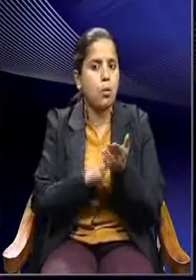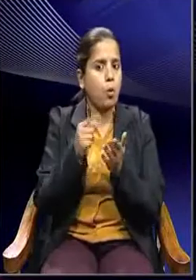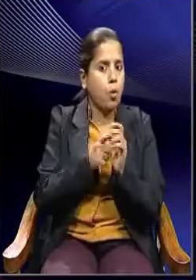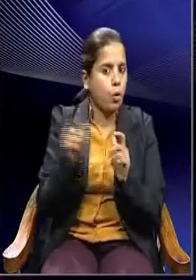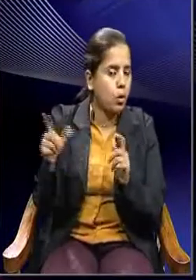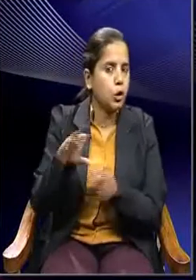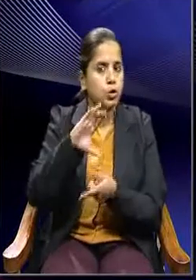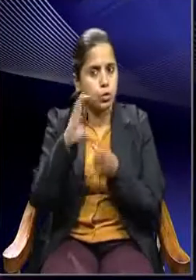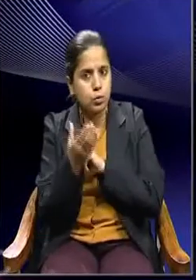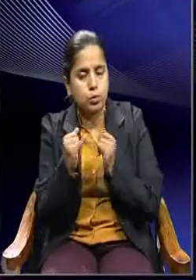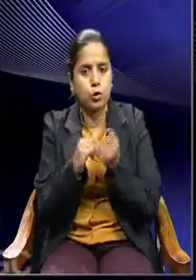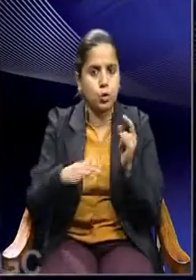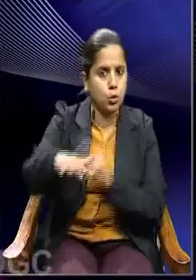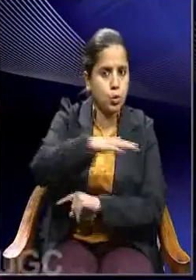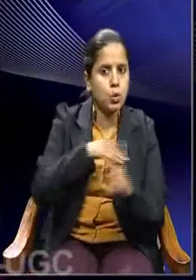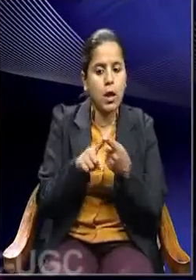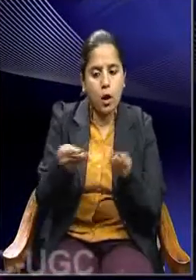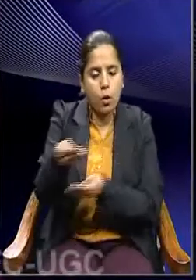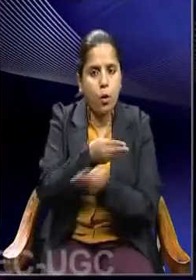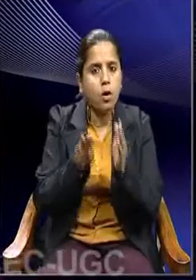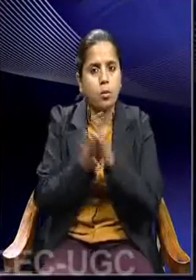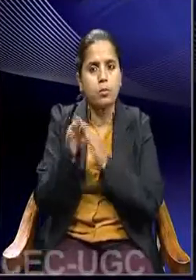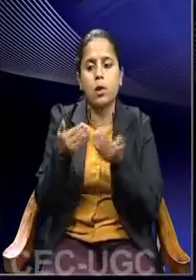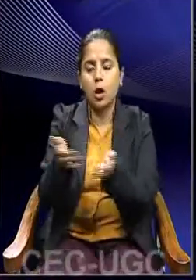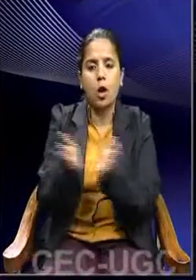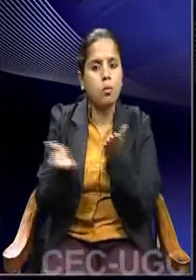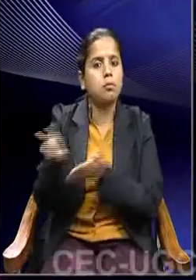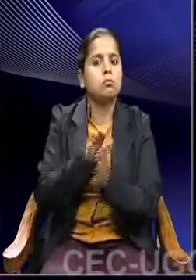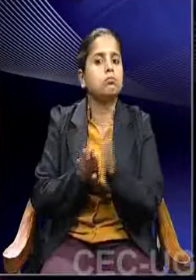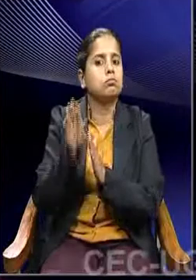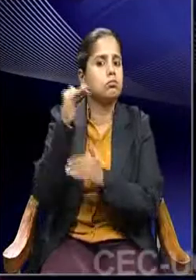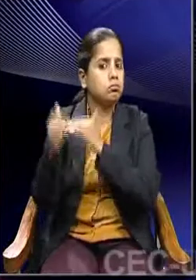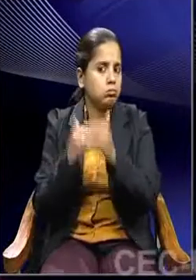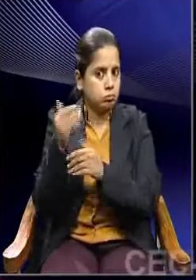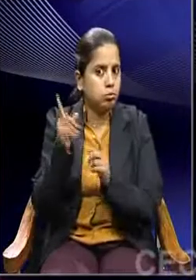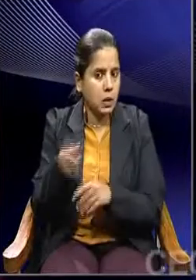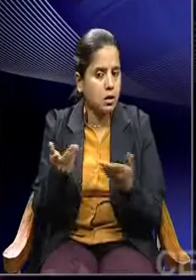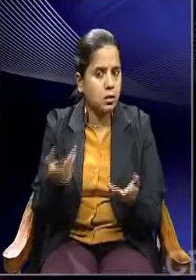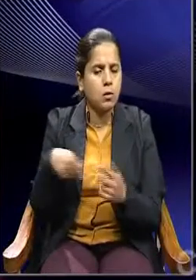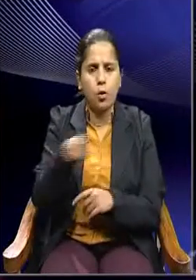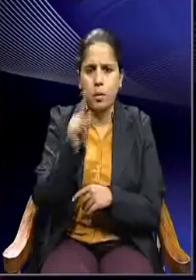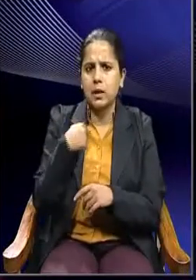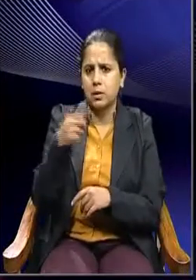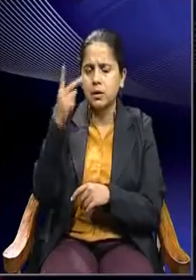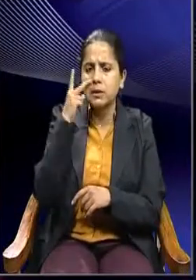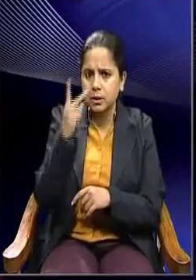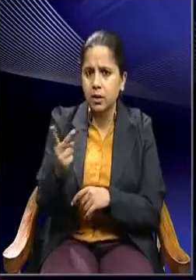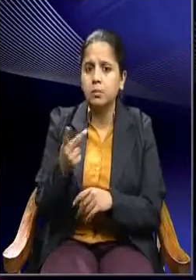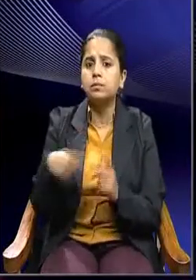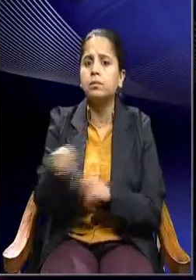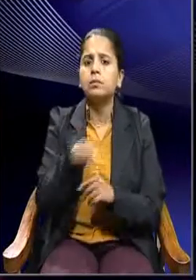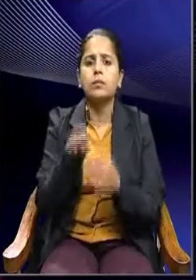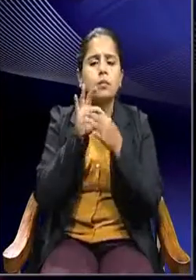cultural, economic progress of the community. And most important, that is, we must also look at the with respect